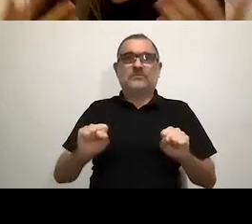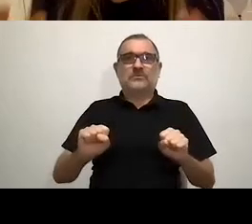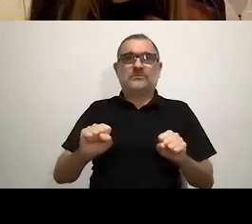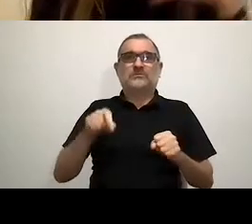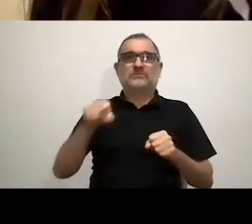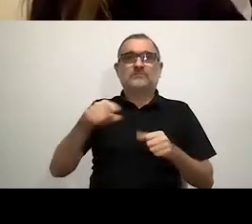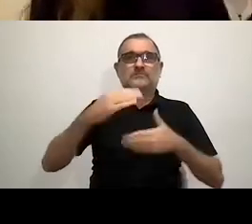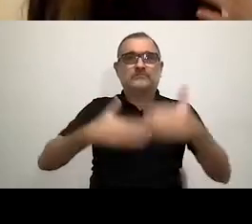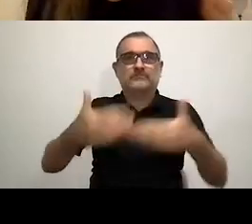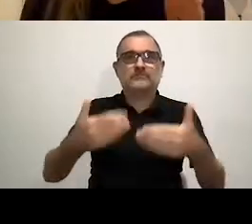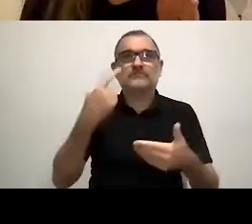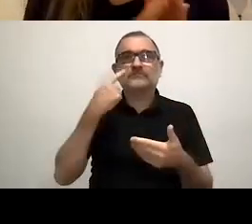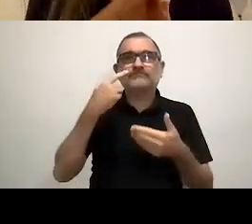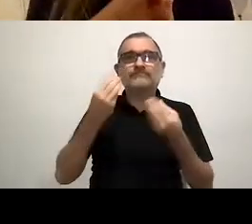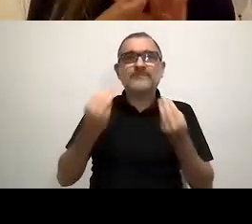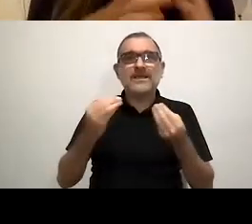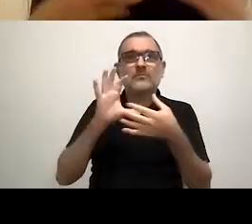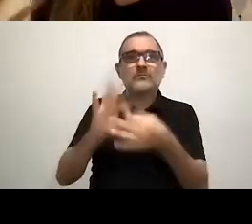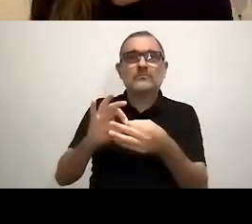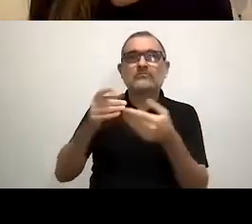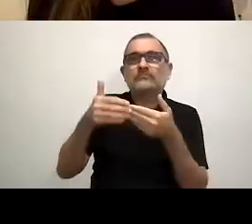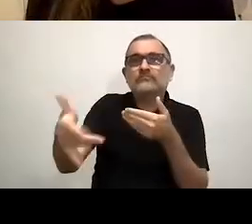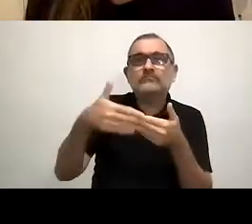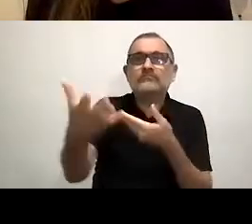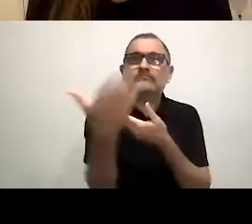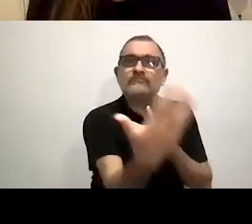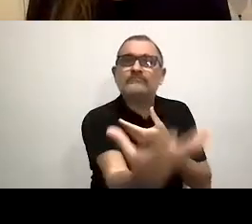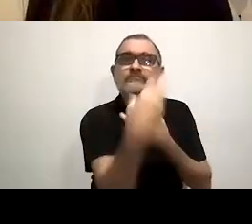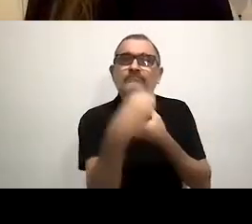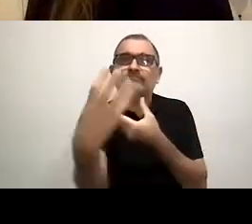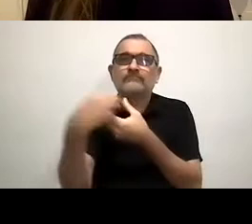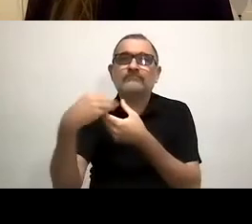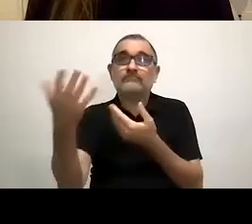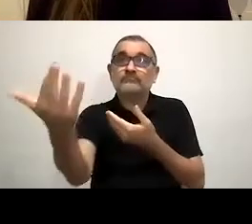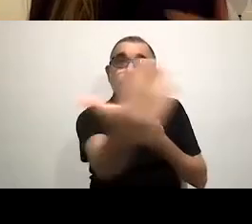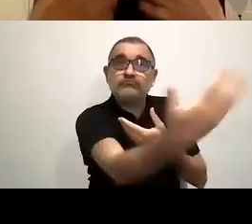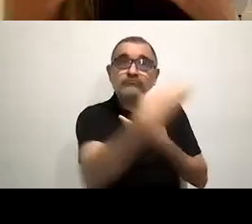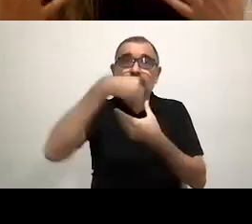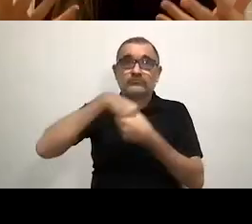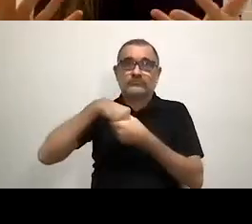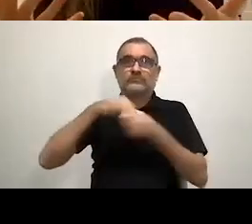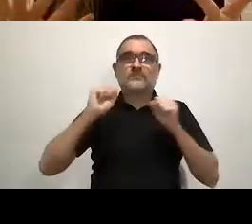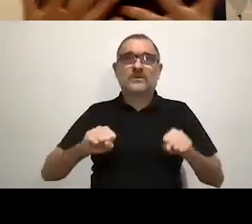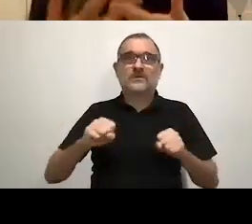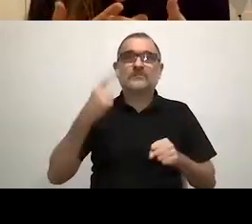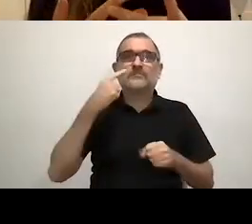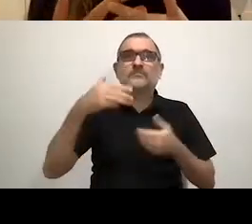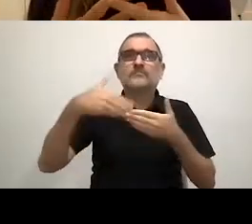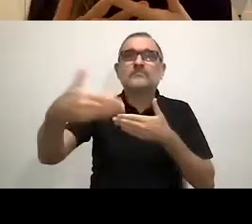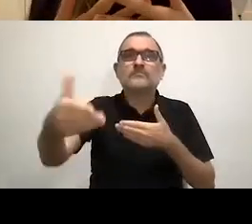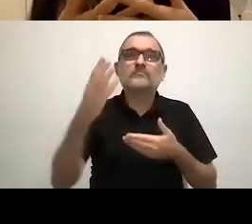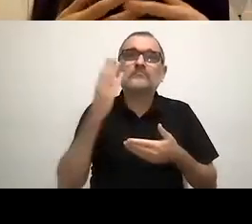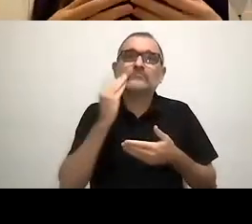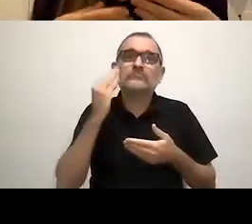even people who want to develop and grow their experience. And Wesley